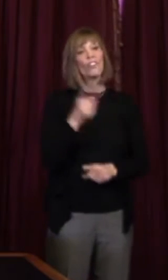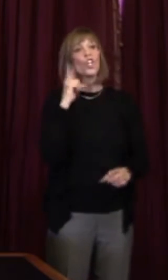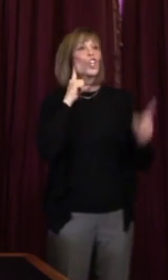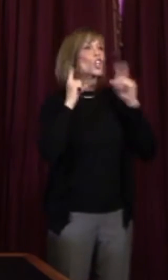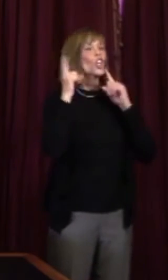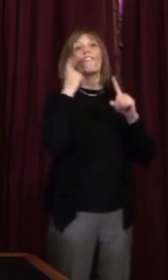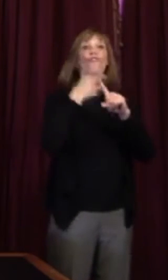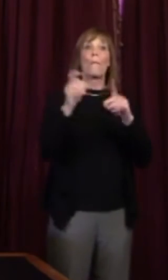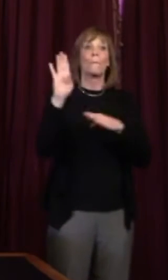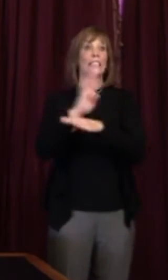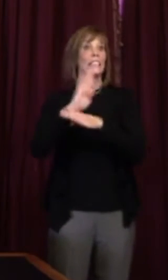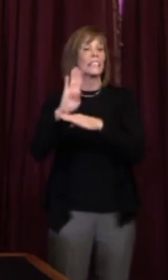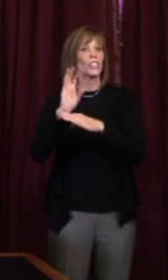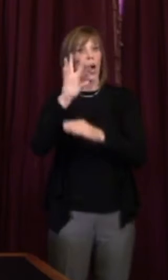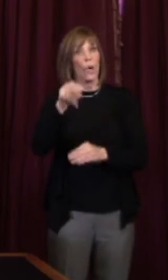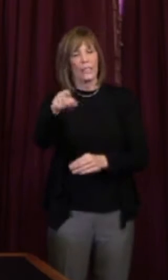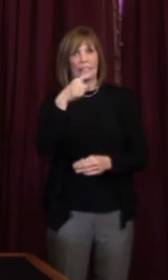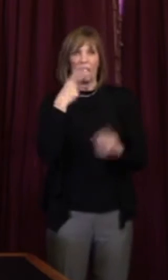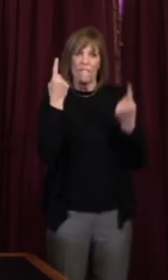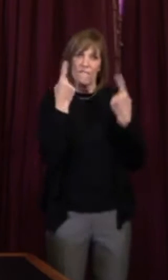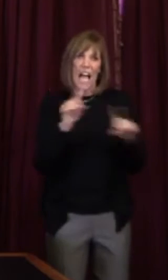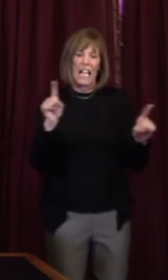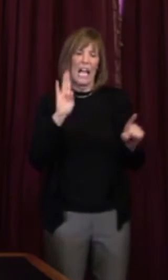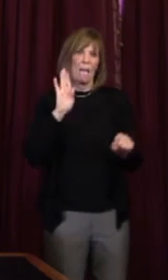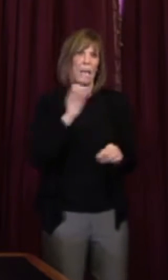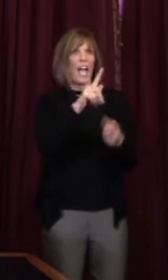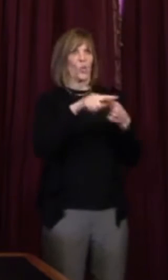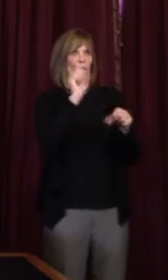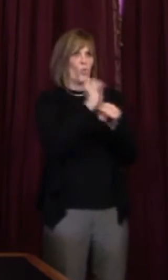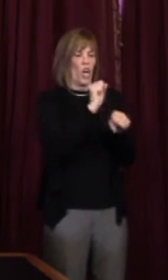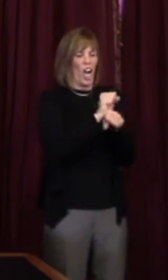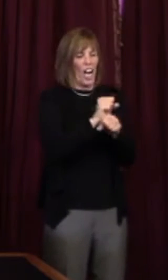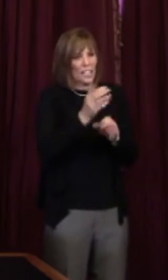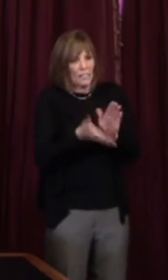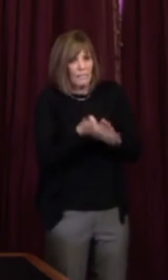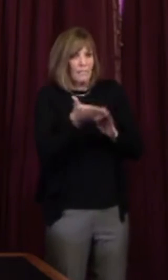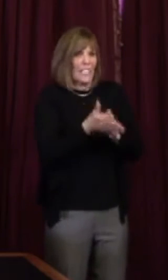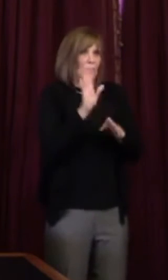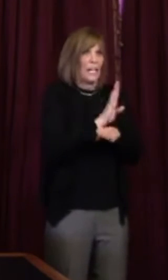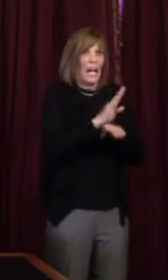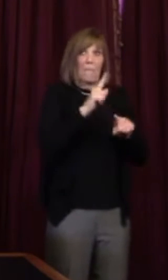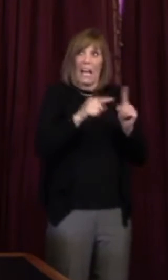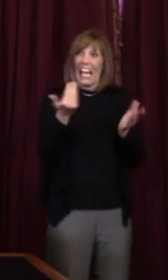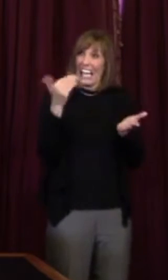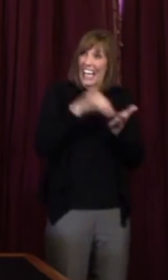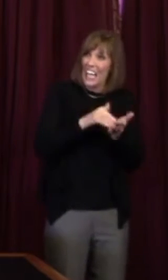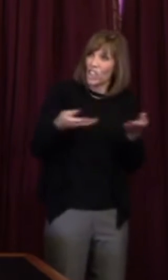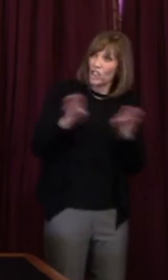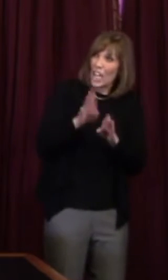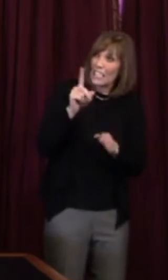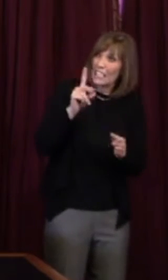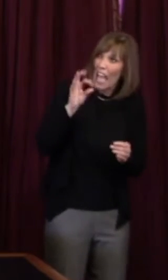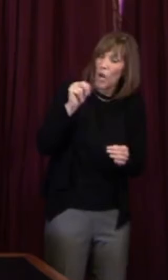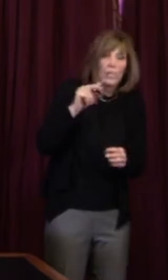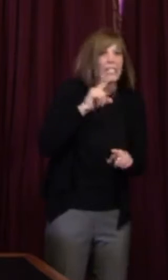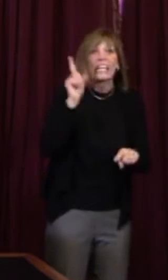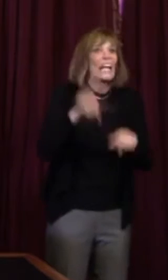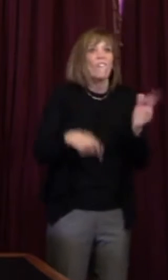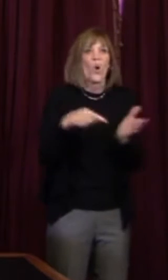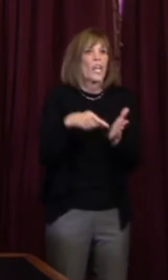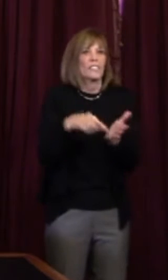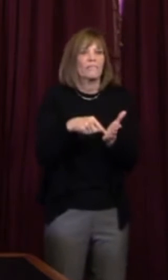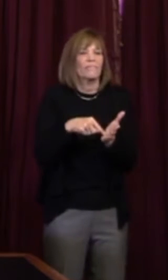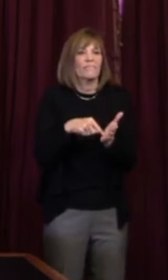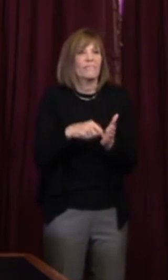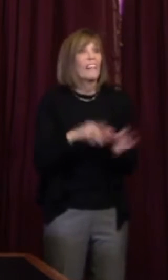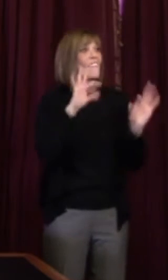business owners who are finally starting to make a comeback and have indicated they can't afford another shutdown. Families who,